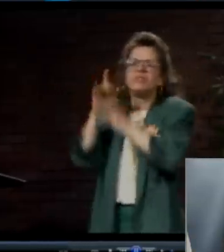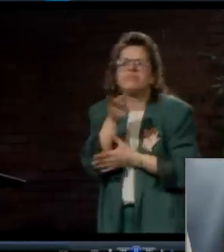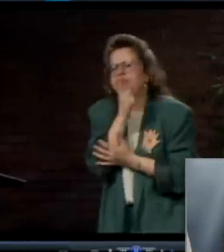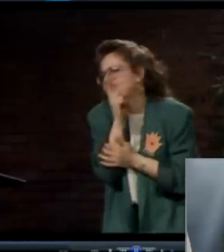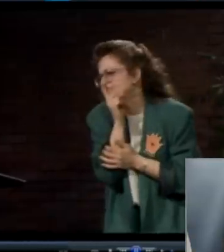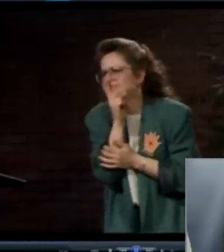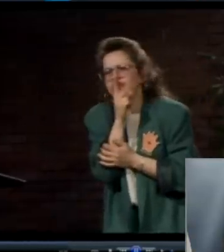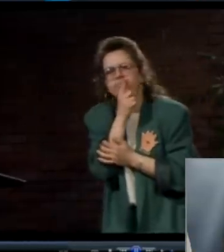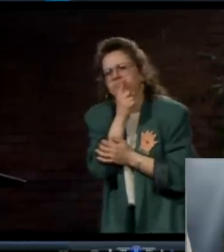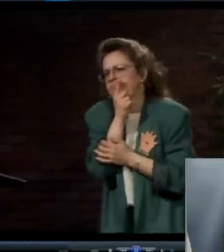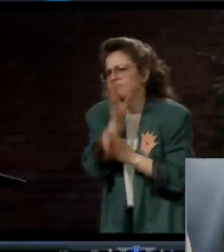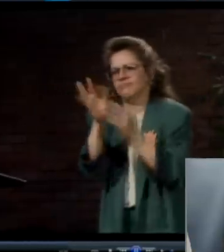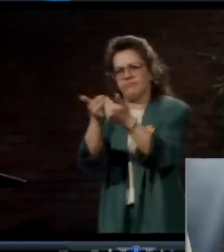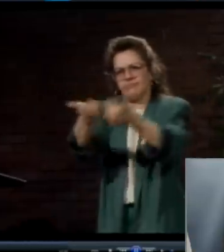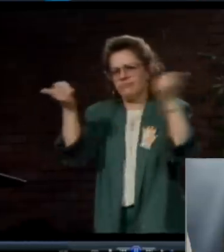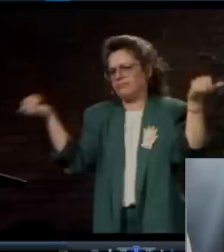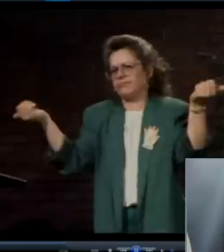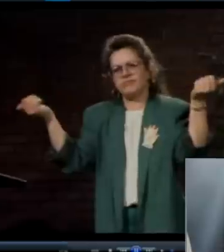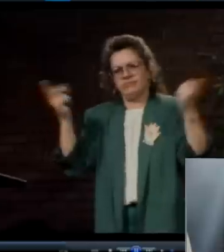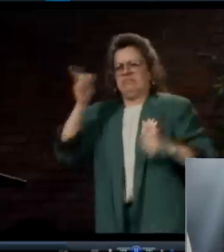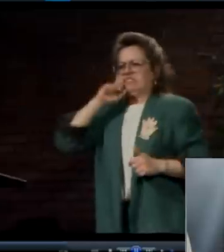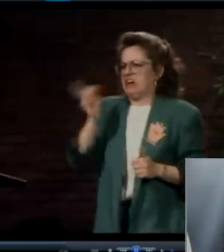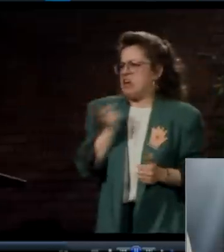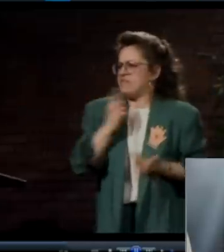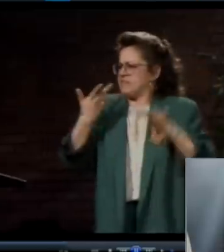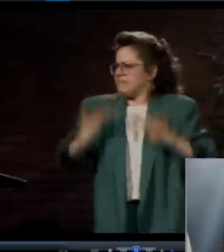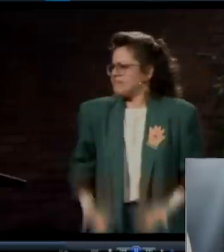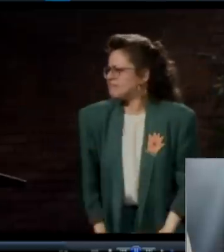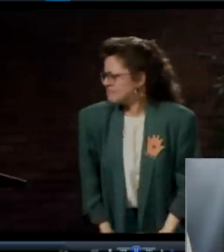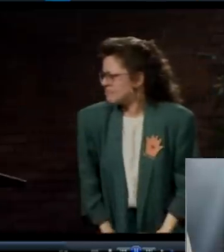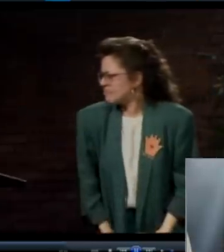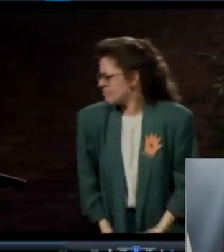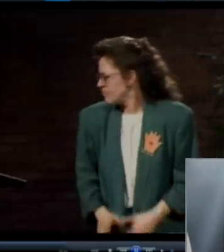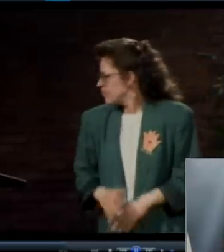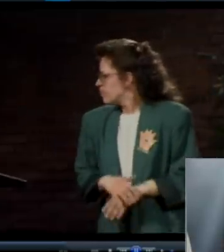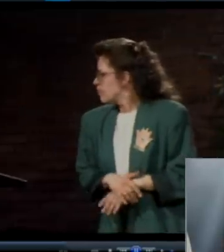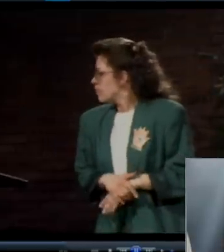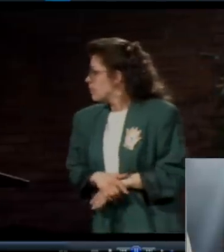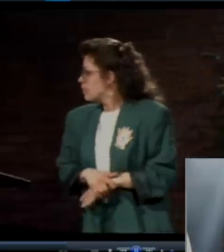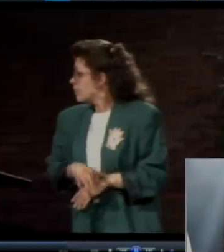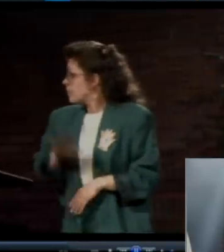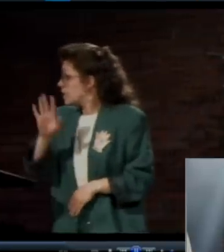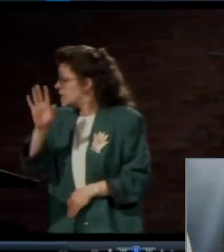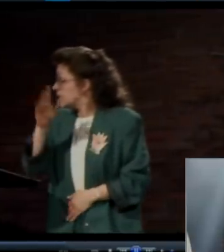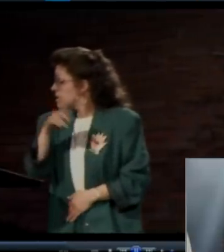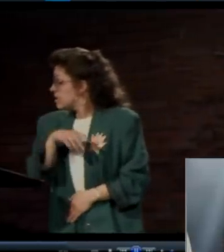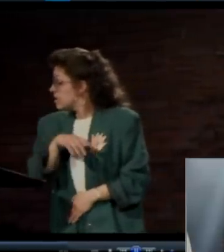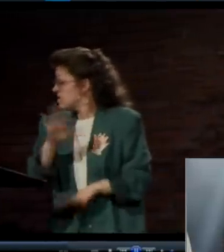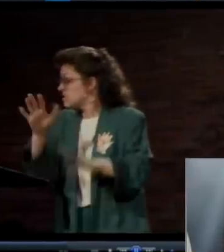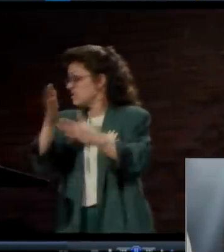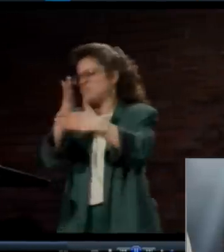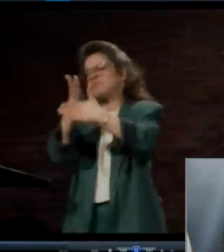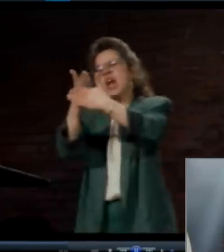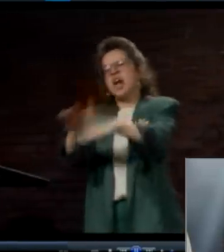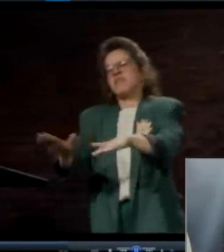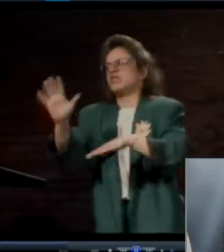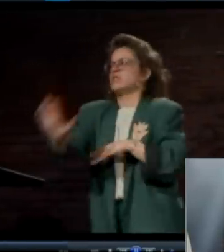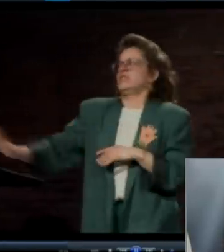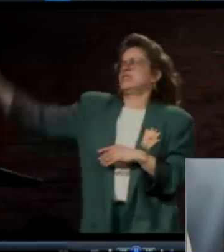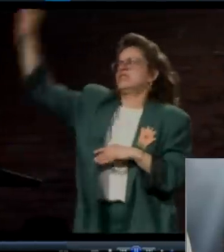deaf community, strongly identifies with deaf culture. You are a deaf person, so that's the best